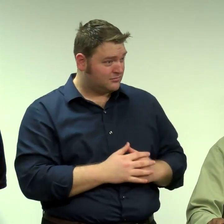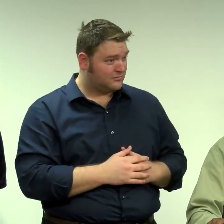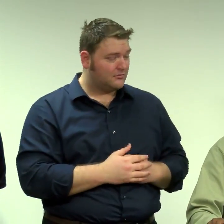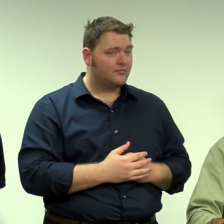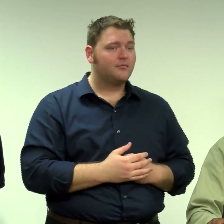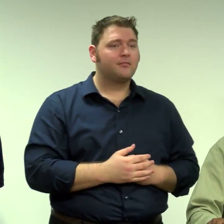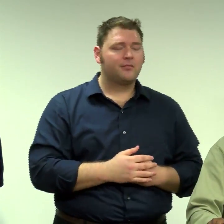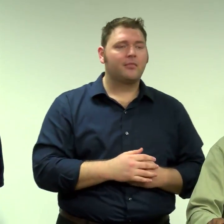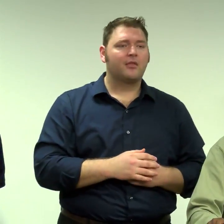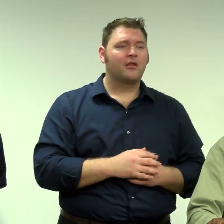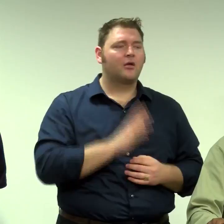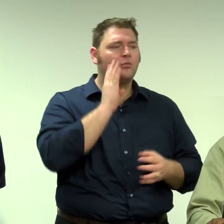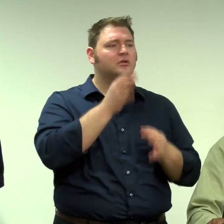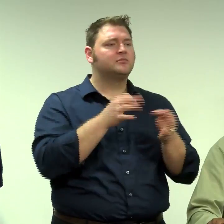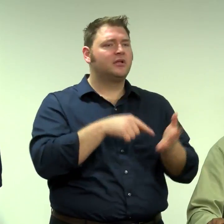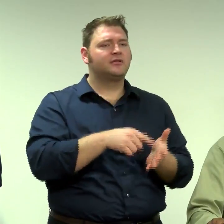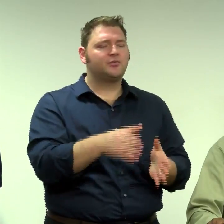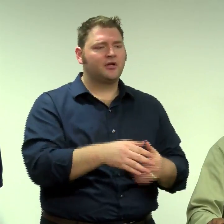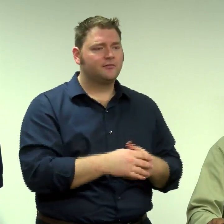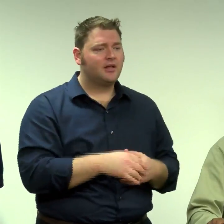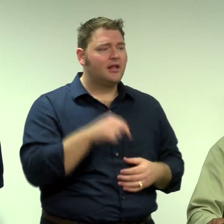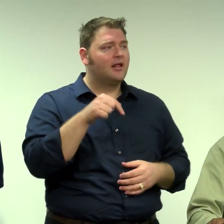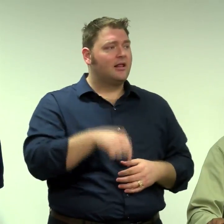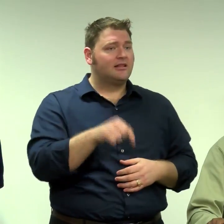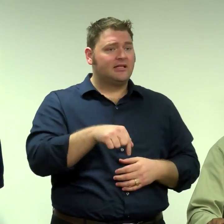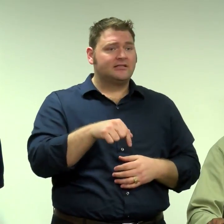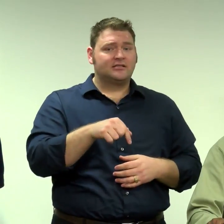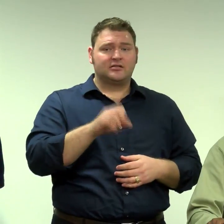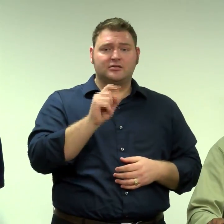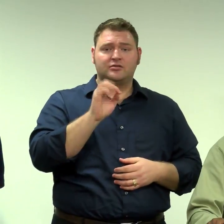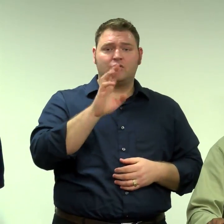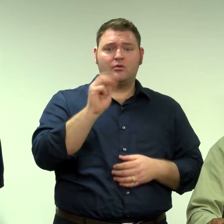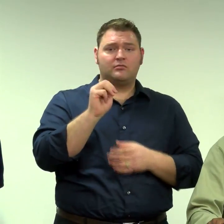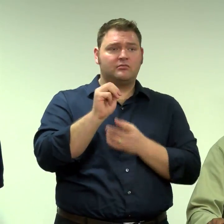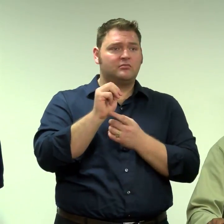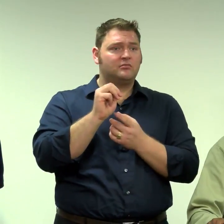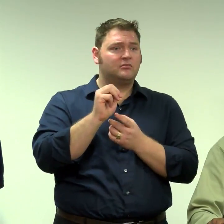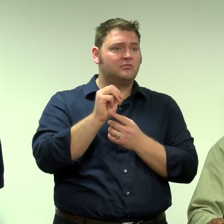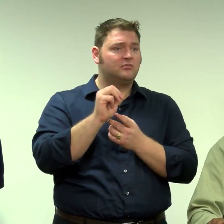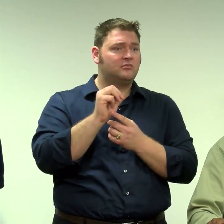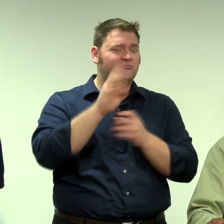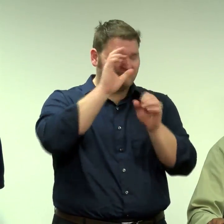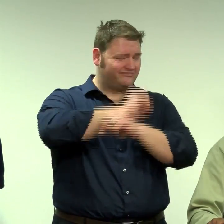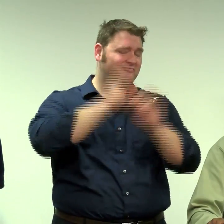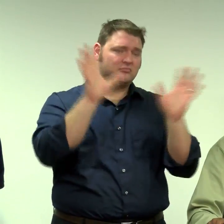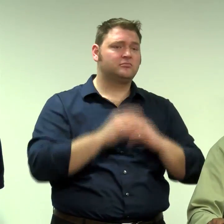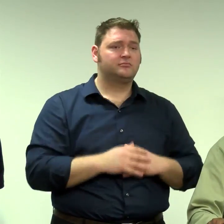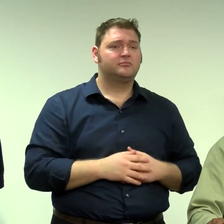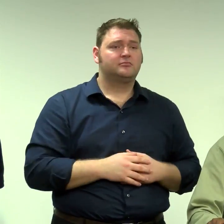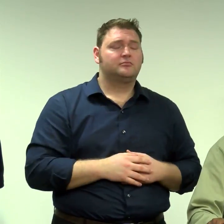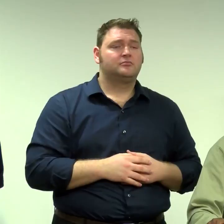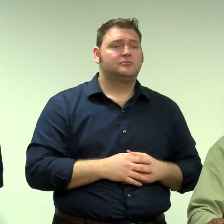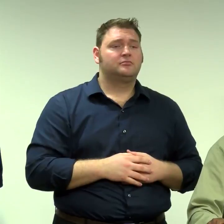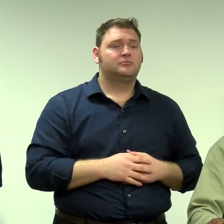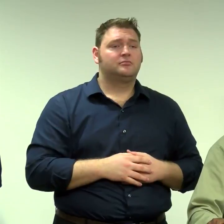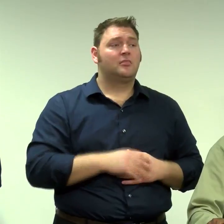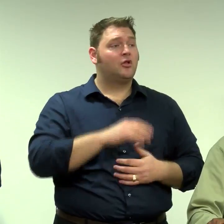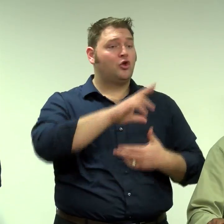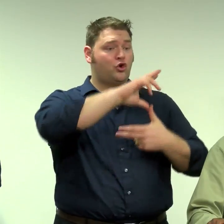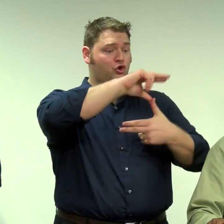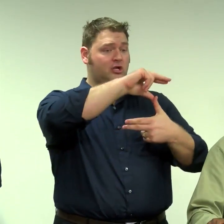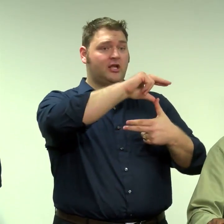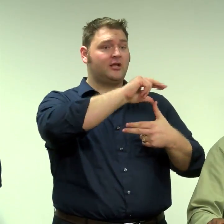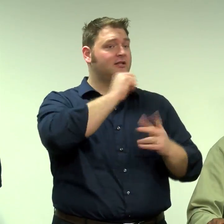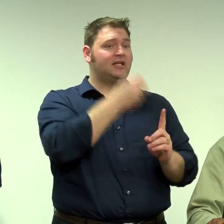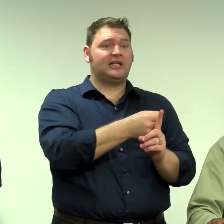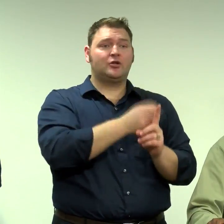it this way. This was a catastrophic storm. The hurricane did not hit the city of